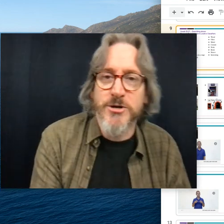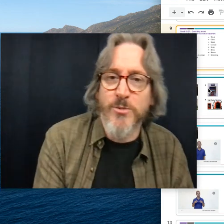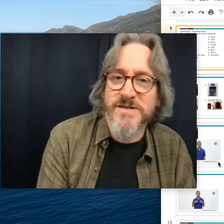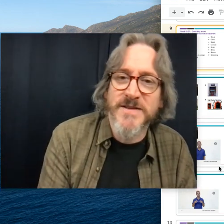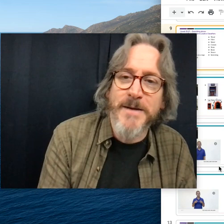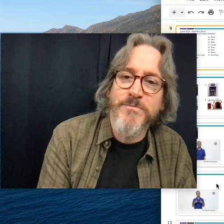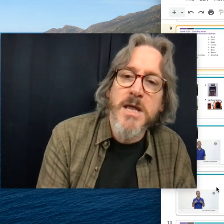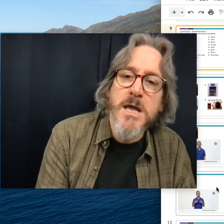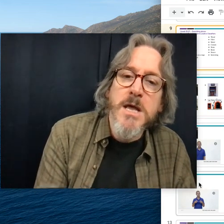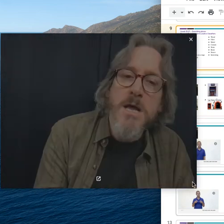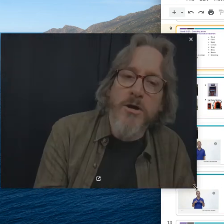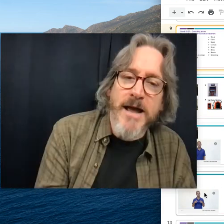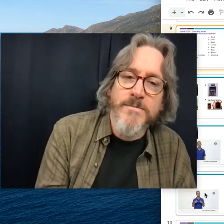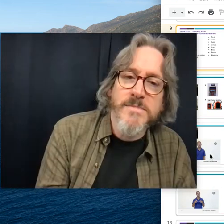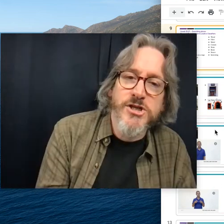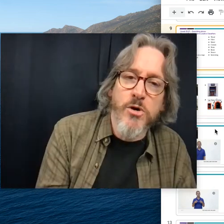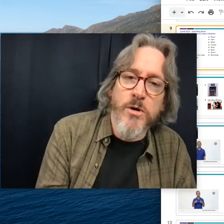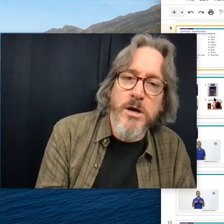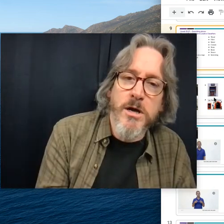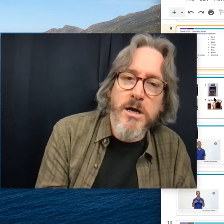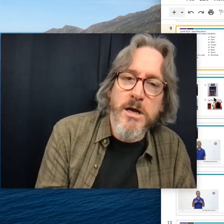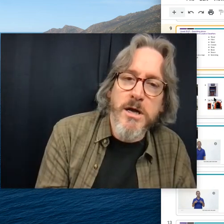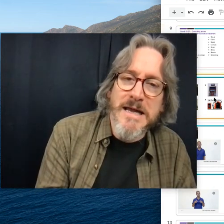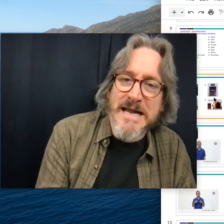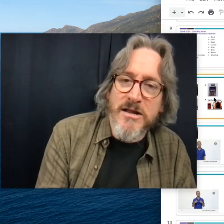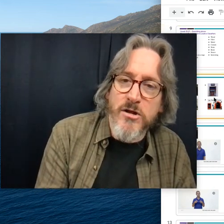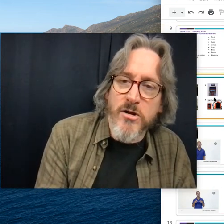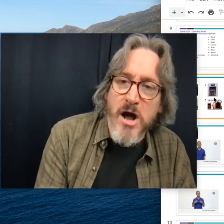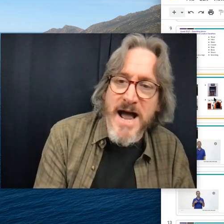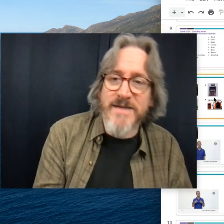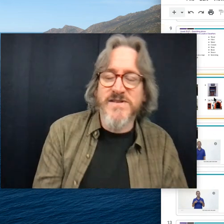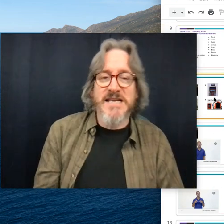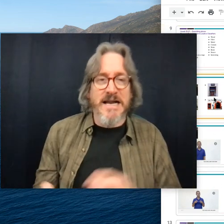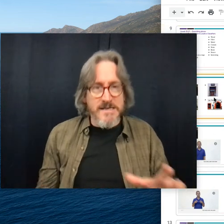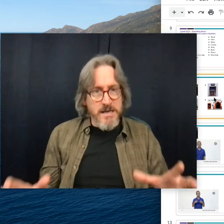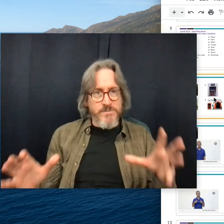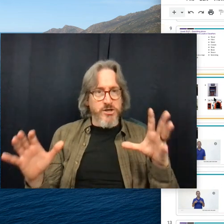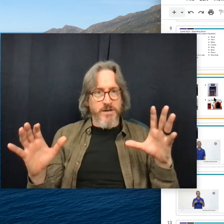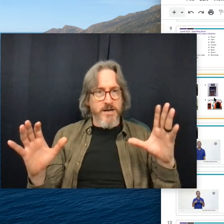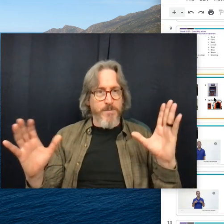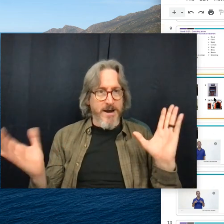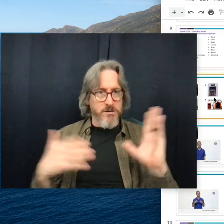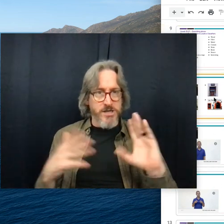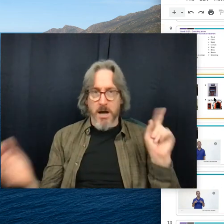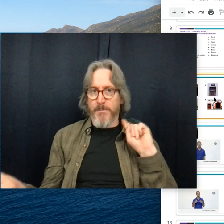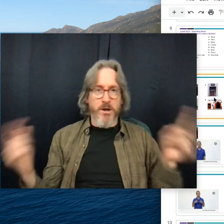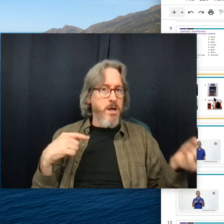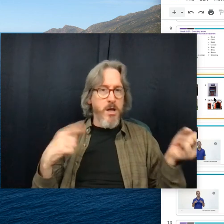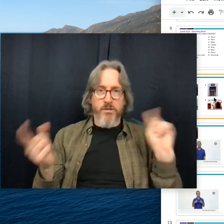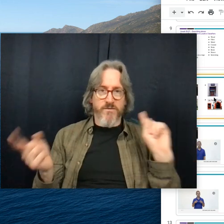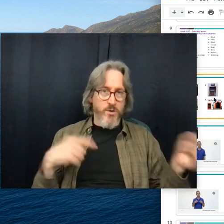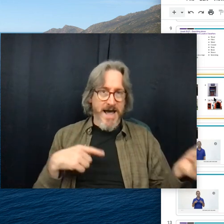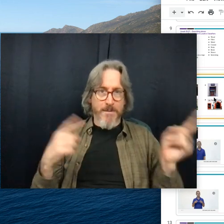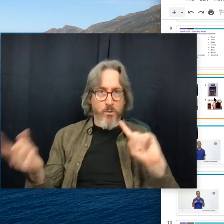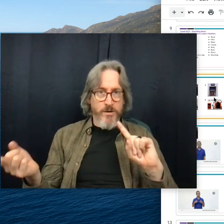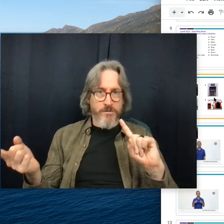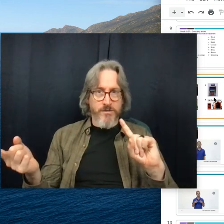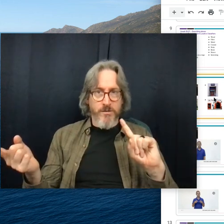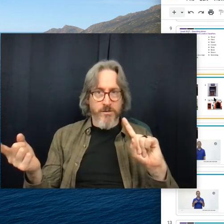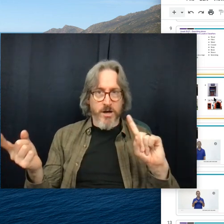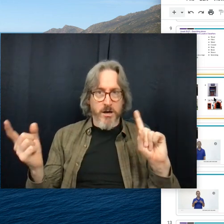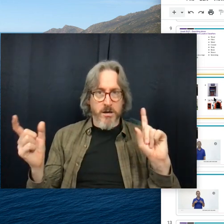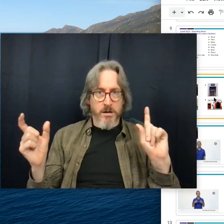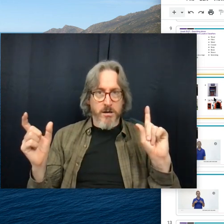you get major points for that. Okay. So I have set this up so that it pairs up the vocab